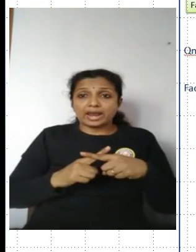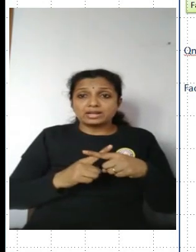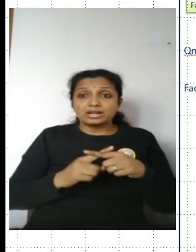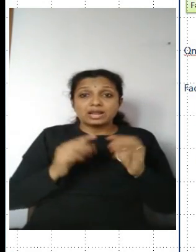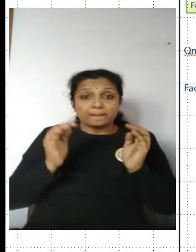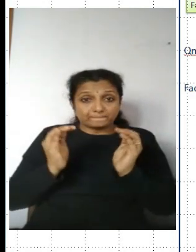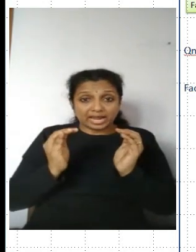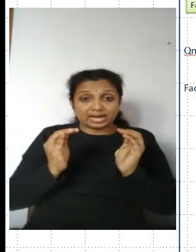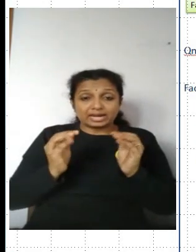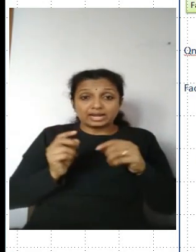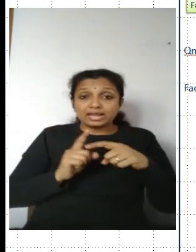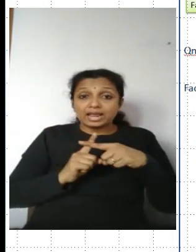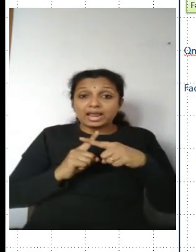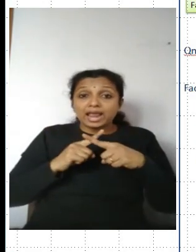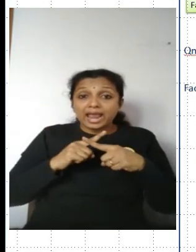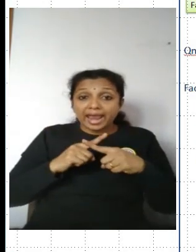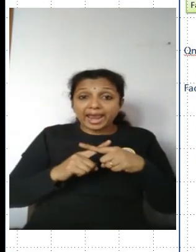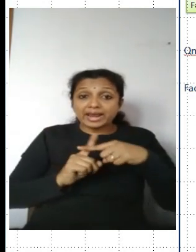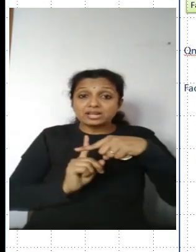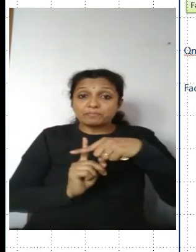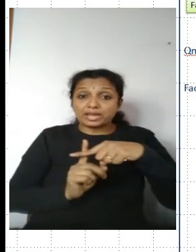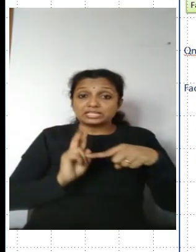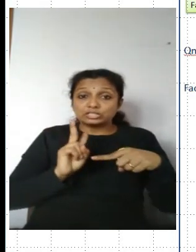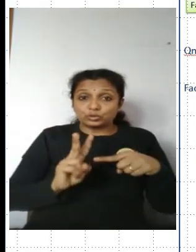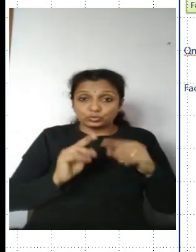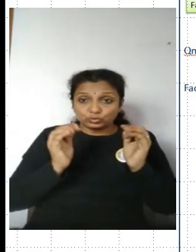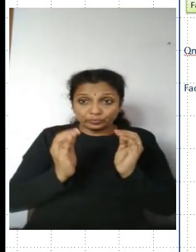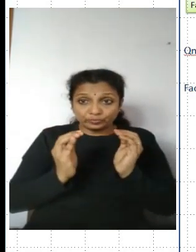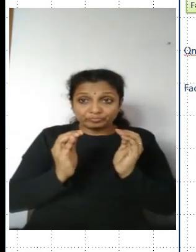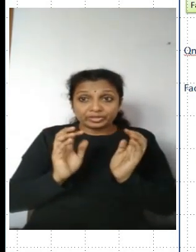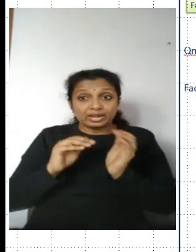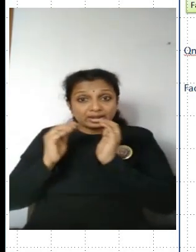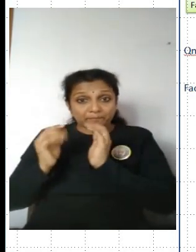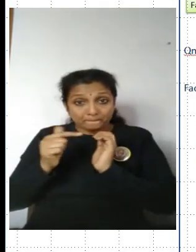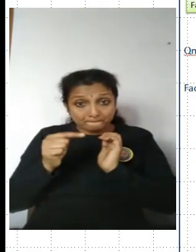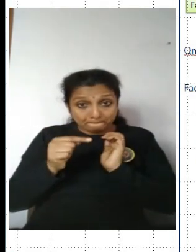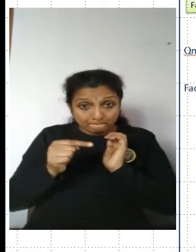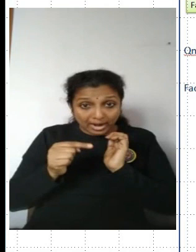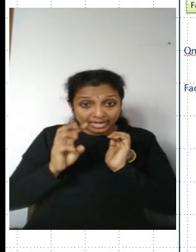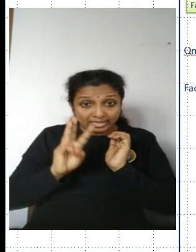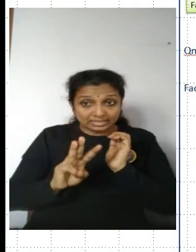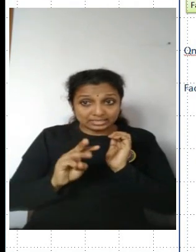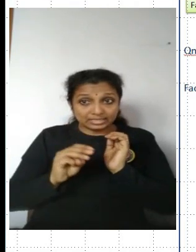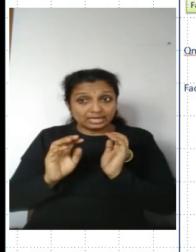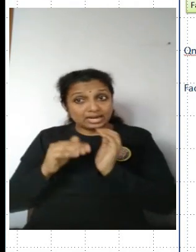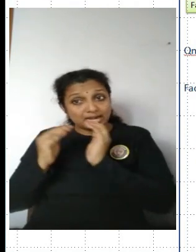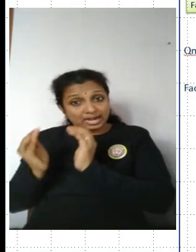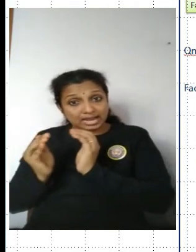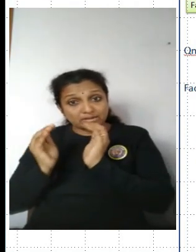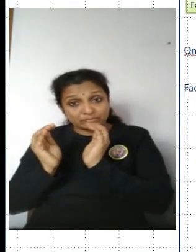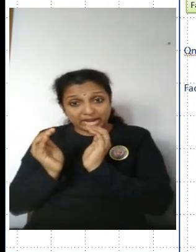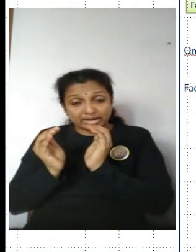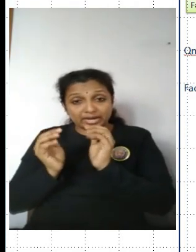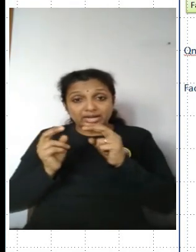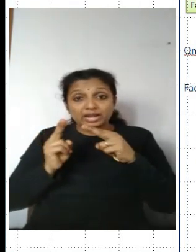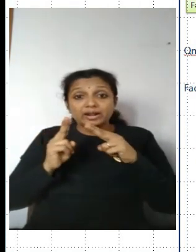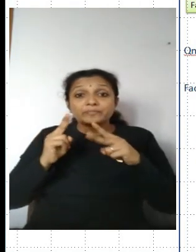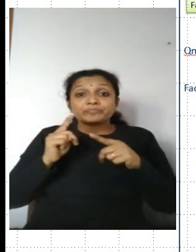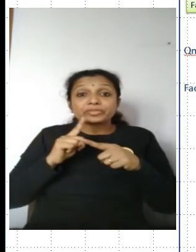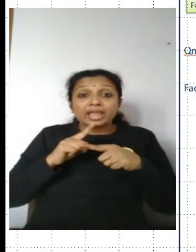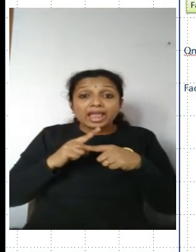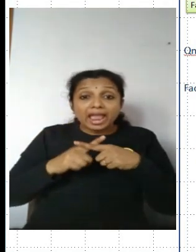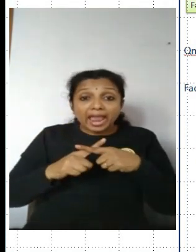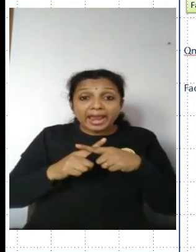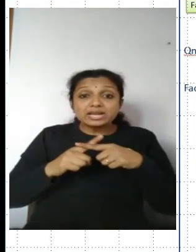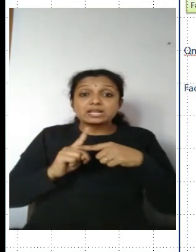minus 3x minus 6x. You take out the common factors. What do you get? 2x into bracket x